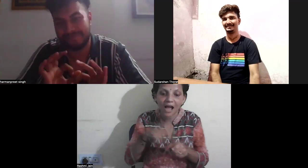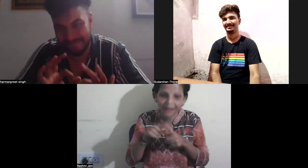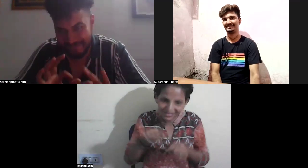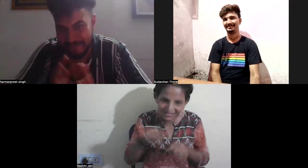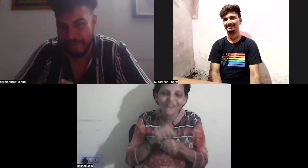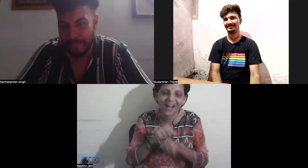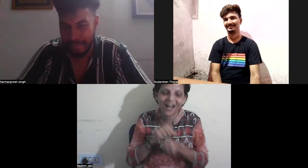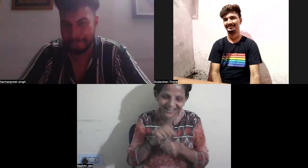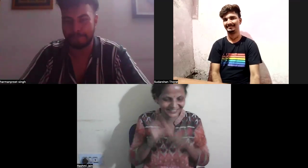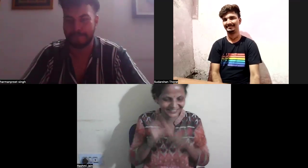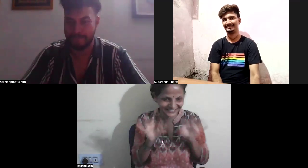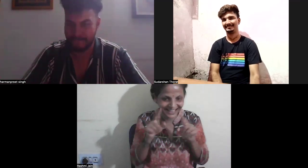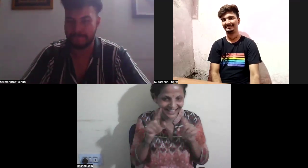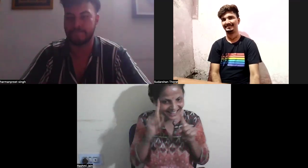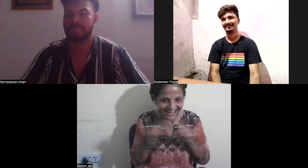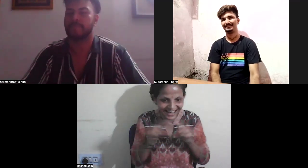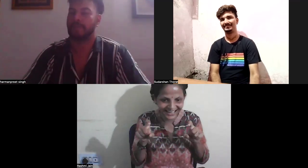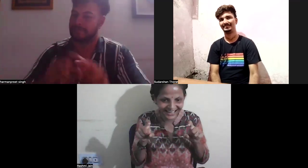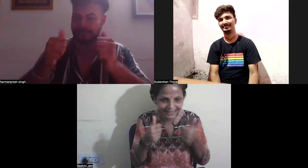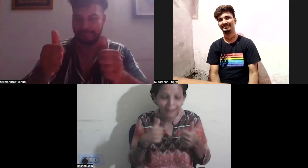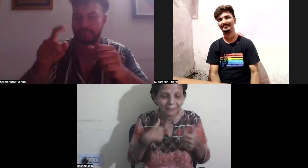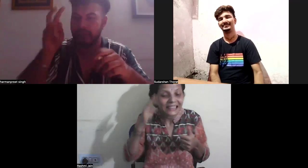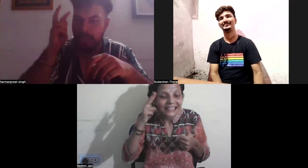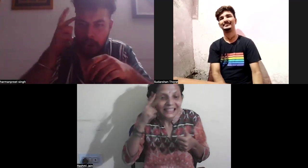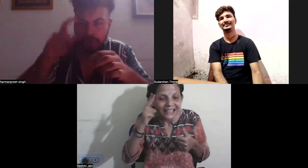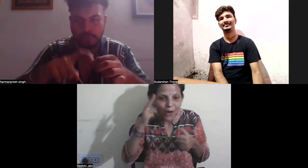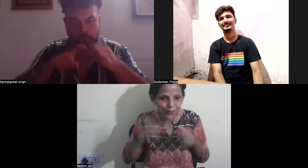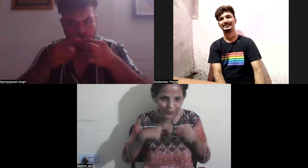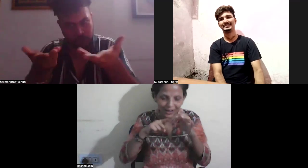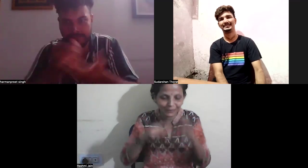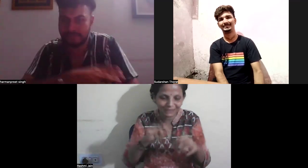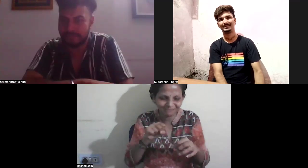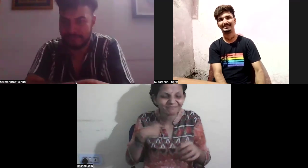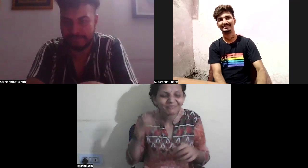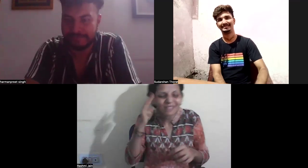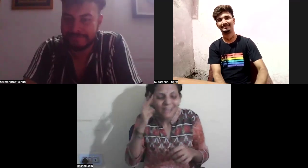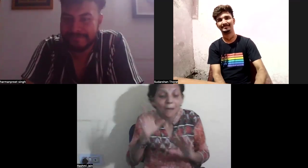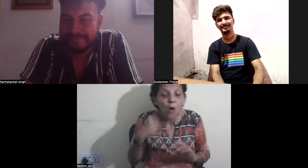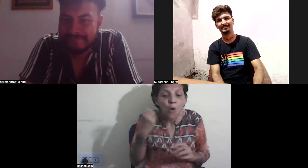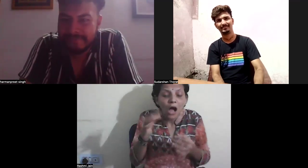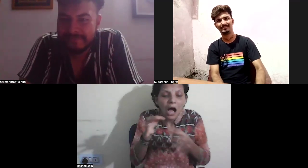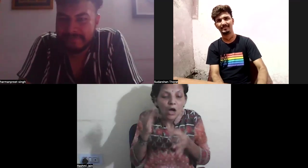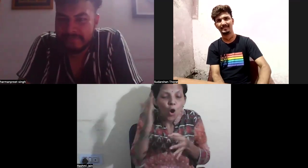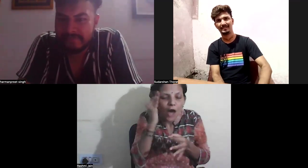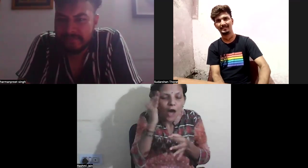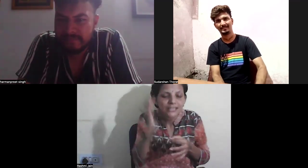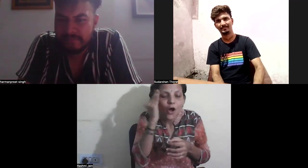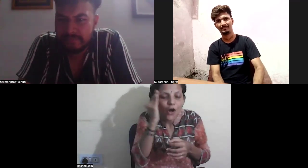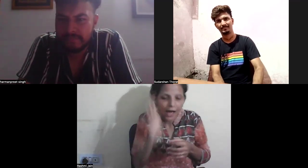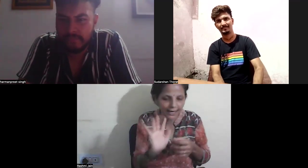I moved to Hyderabad for work over here. I hope it's clear, right? So I have a doubt I would like to